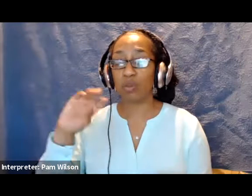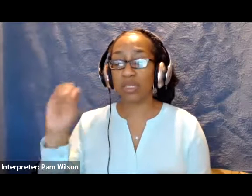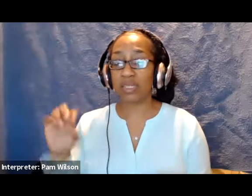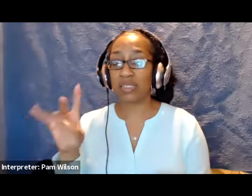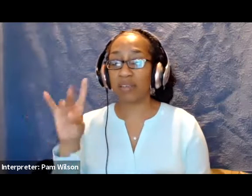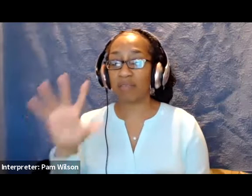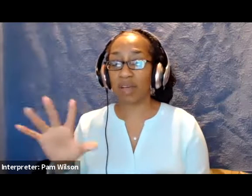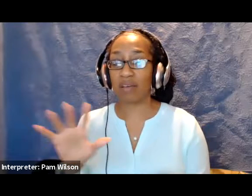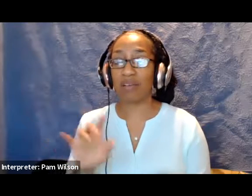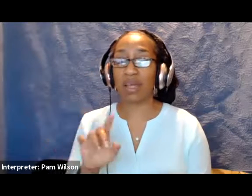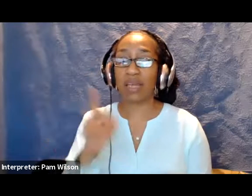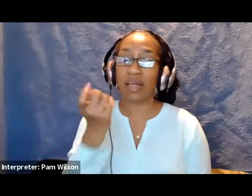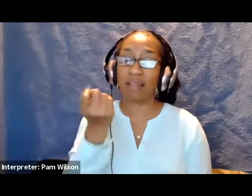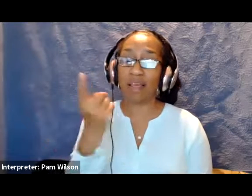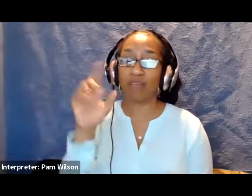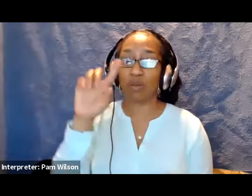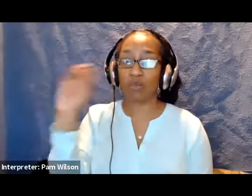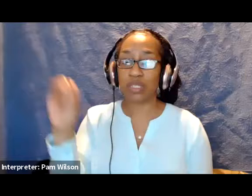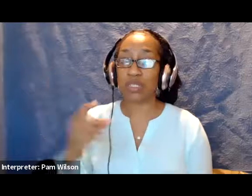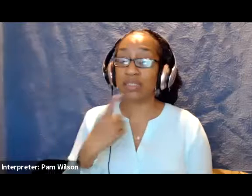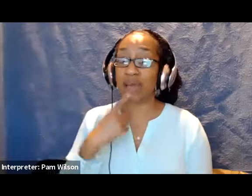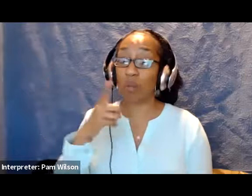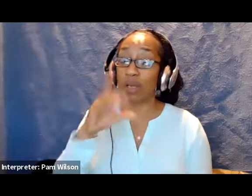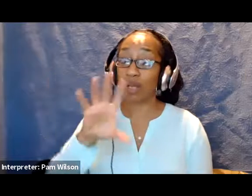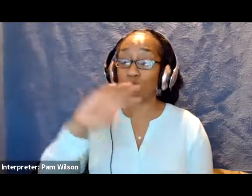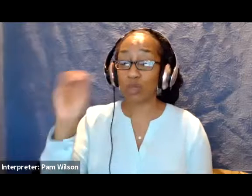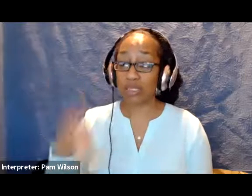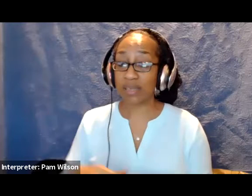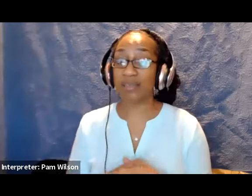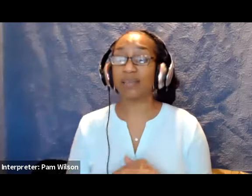100%. So. Okay, all right.